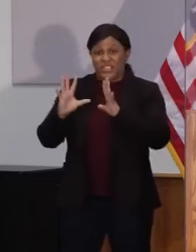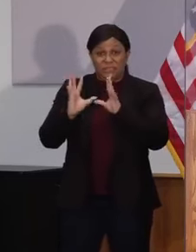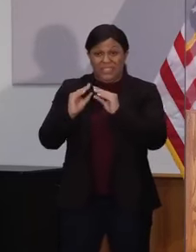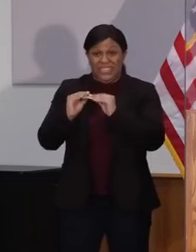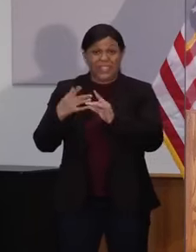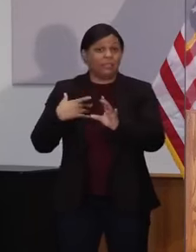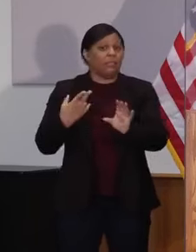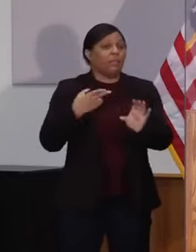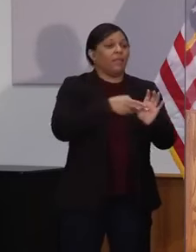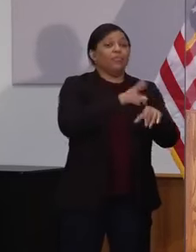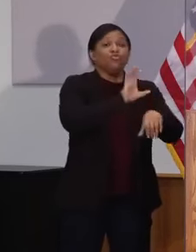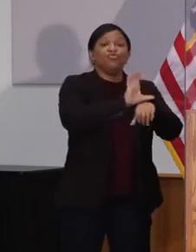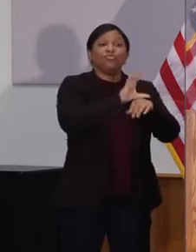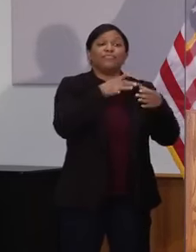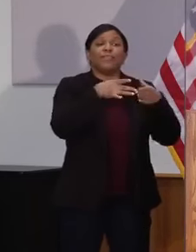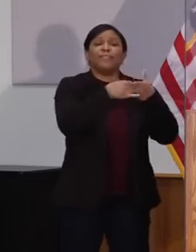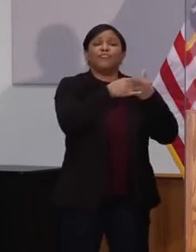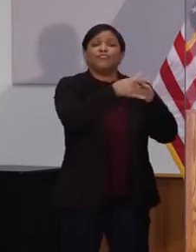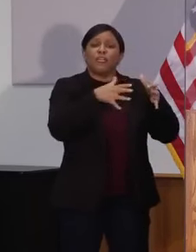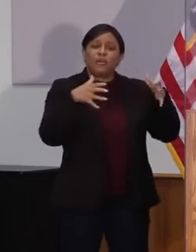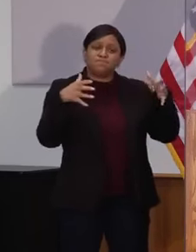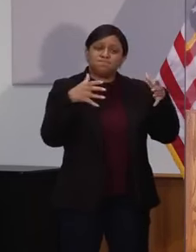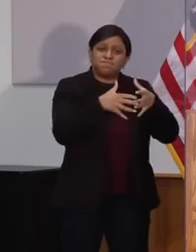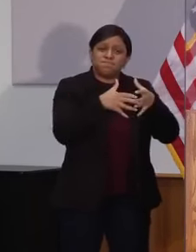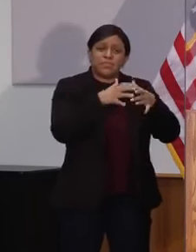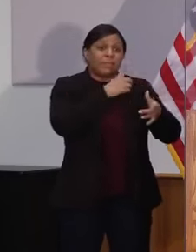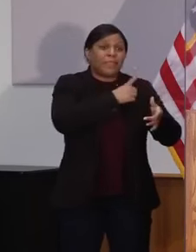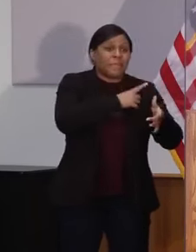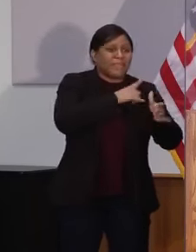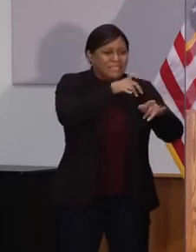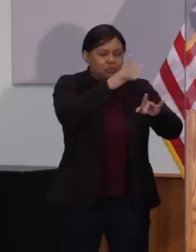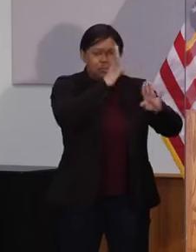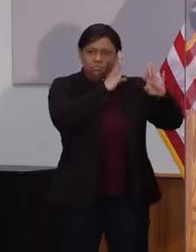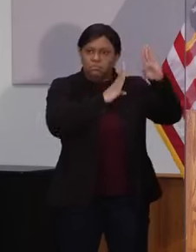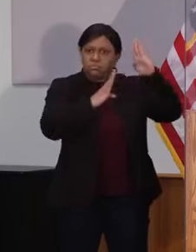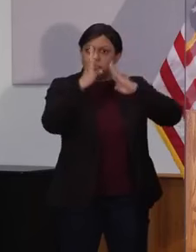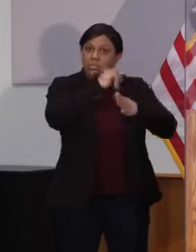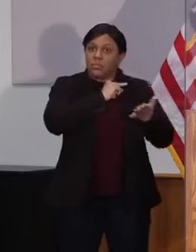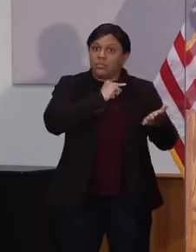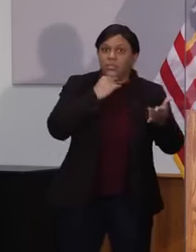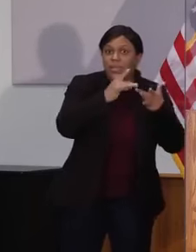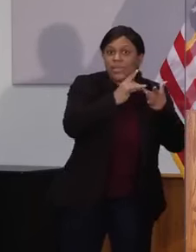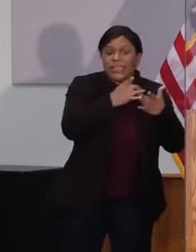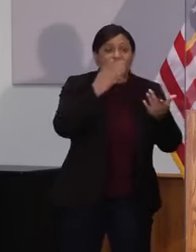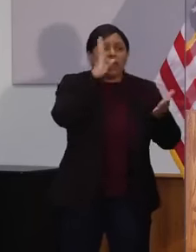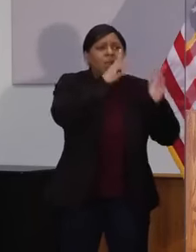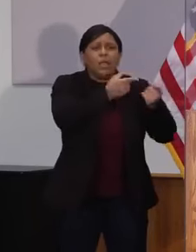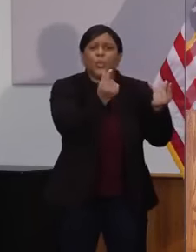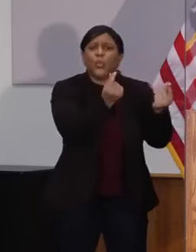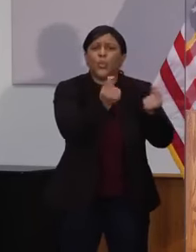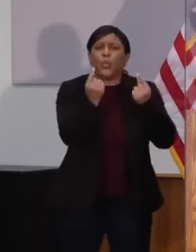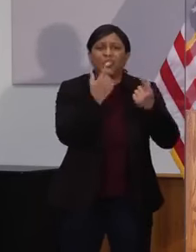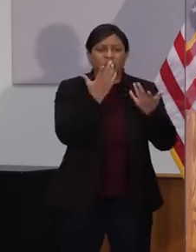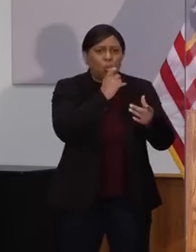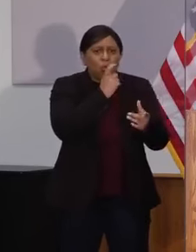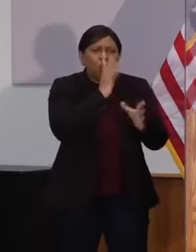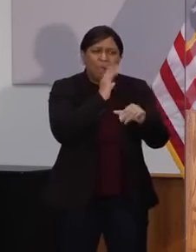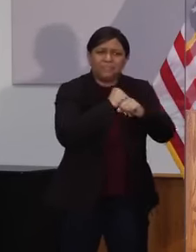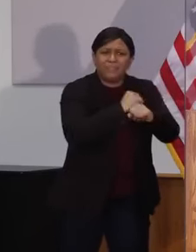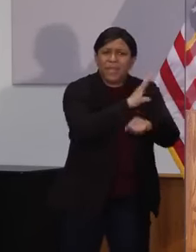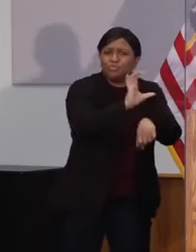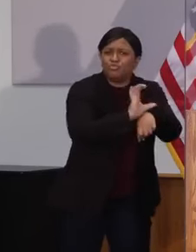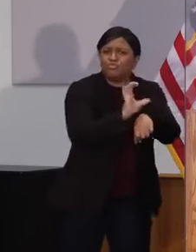happen during the trial. And we met with them to talk about what they can do to protect their churches, to protect their